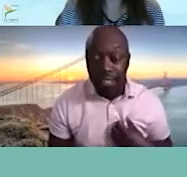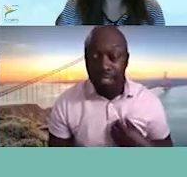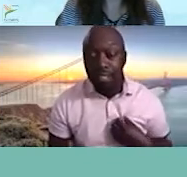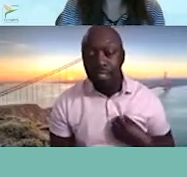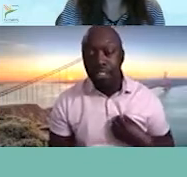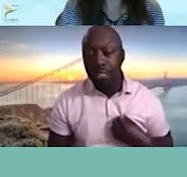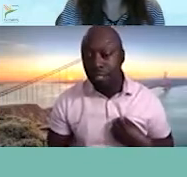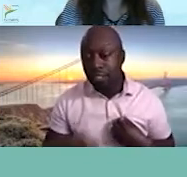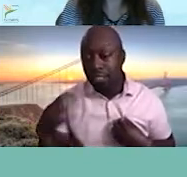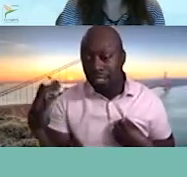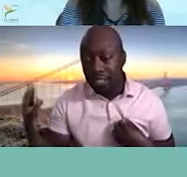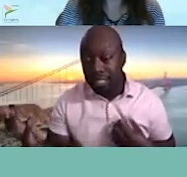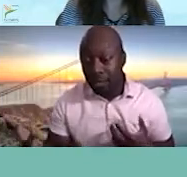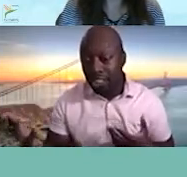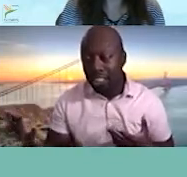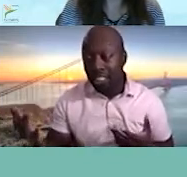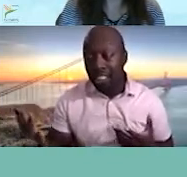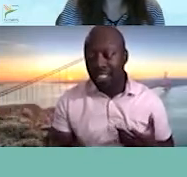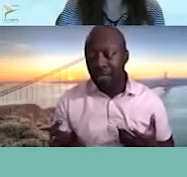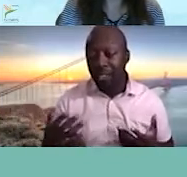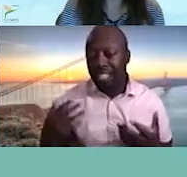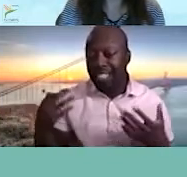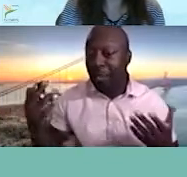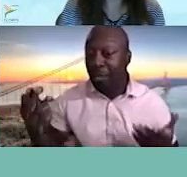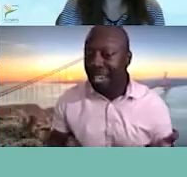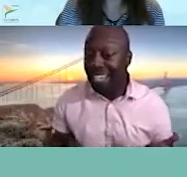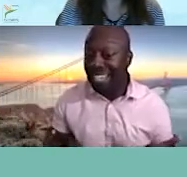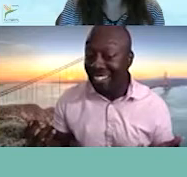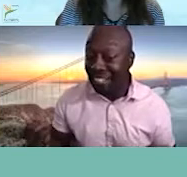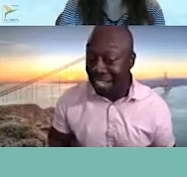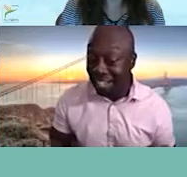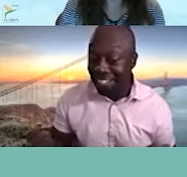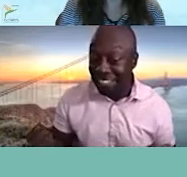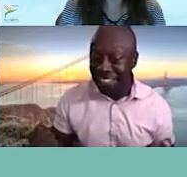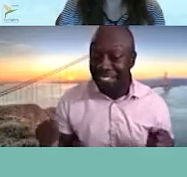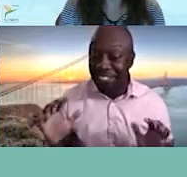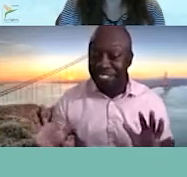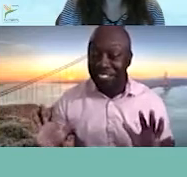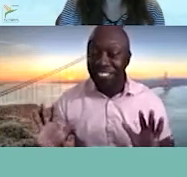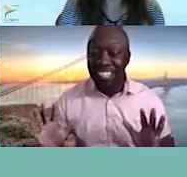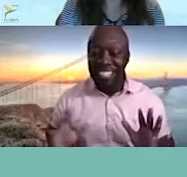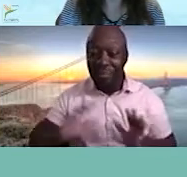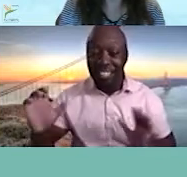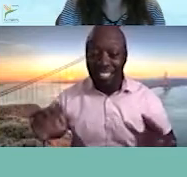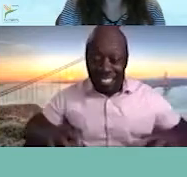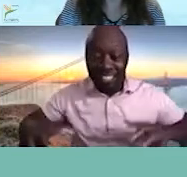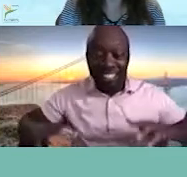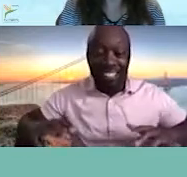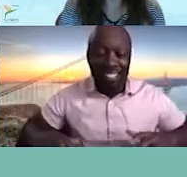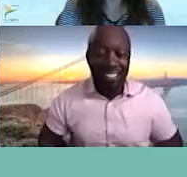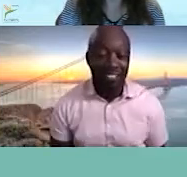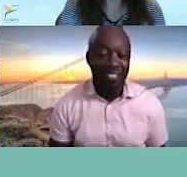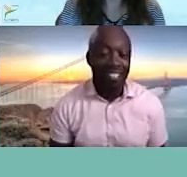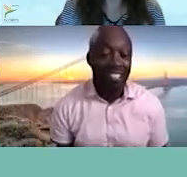in, similar to the DOG when you say WALK, it's a critical sign that might get